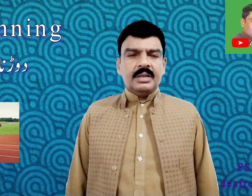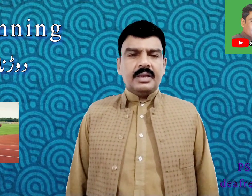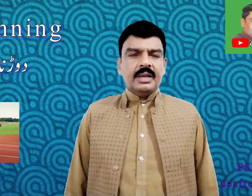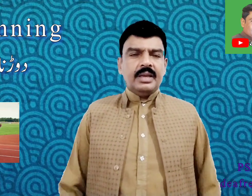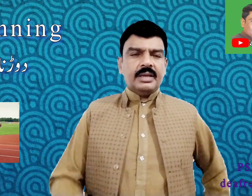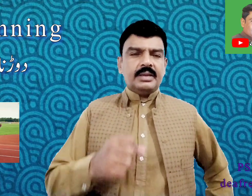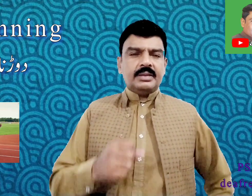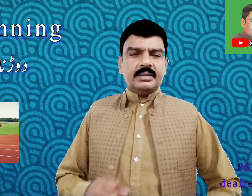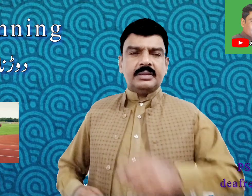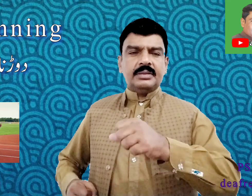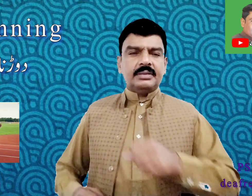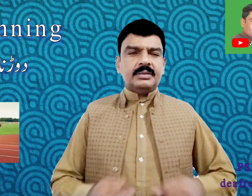running,